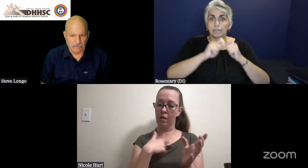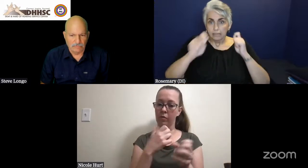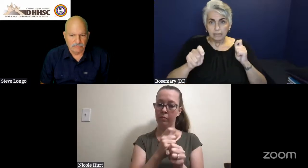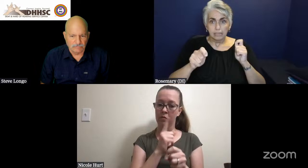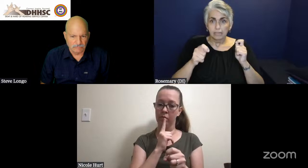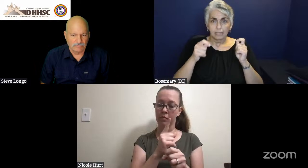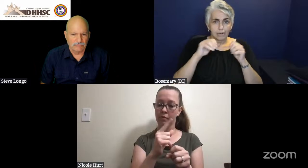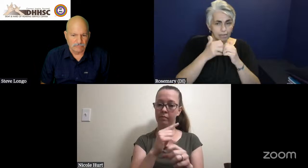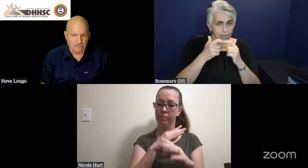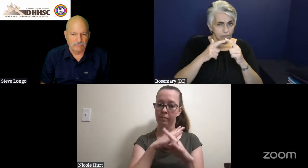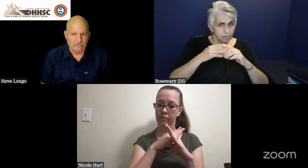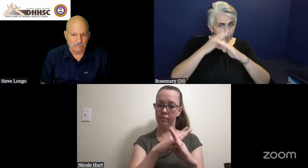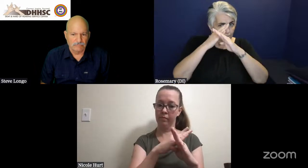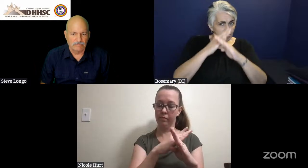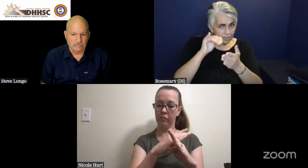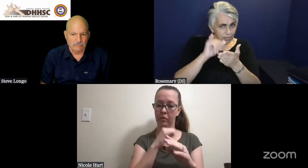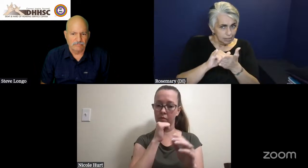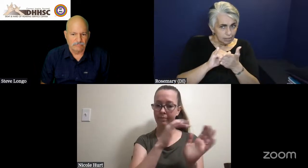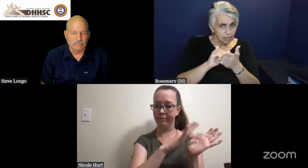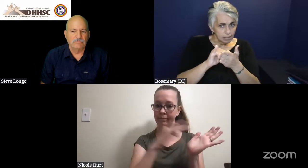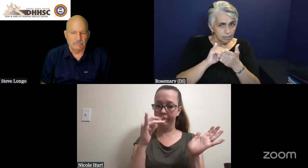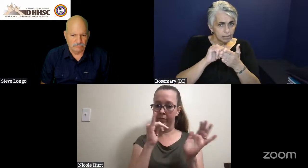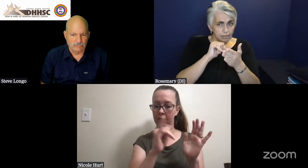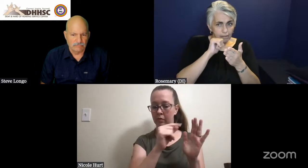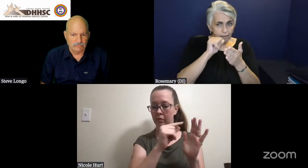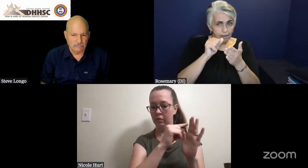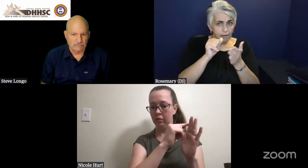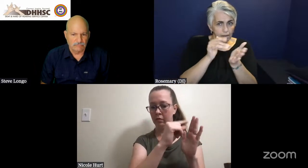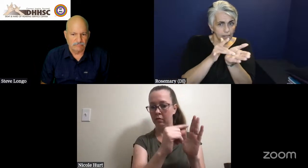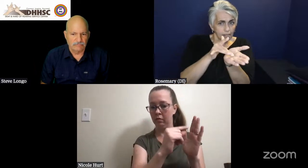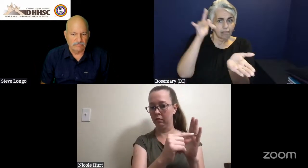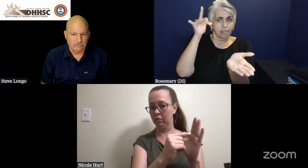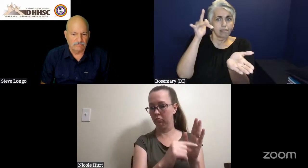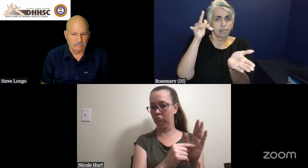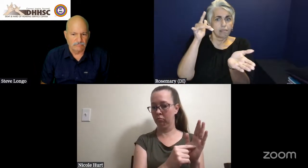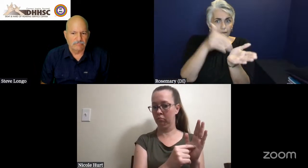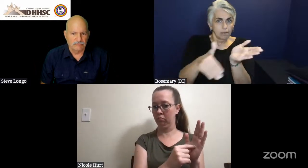we do exceptions or suspensions or,